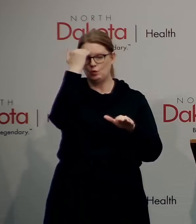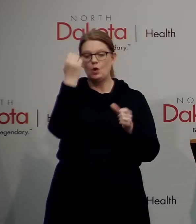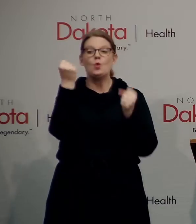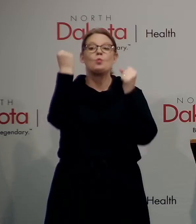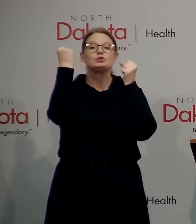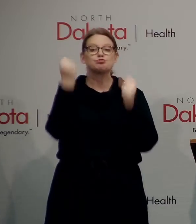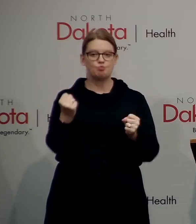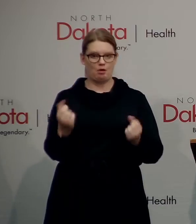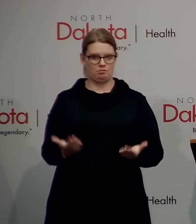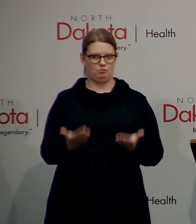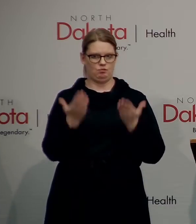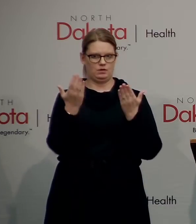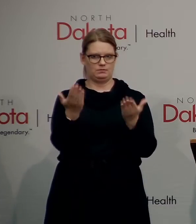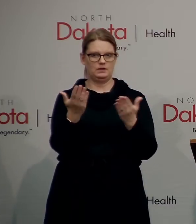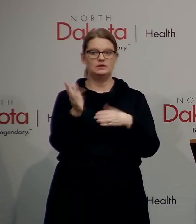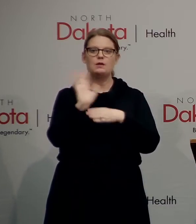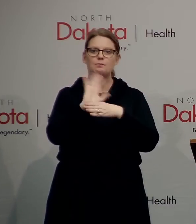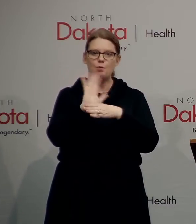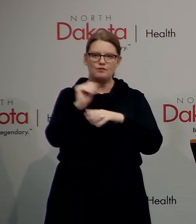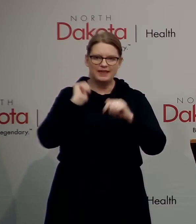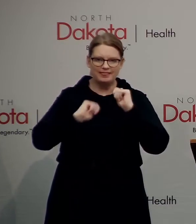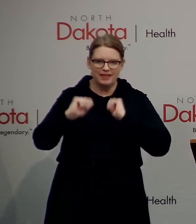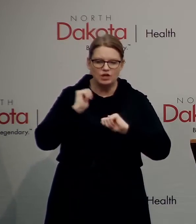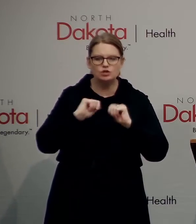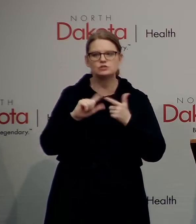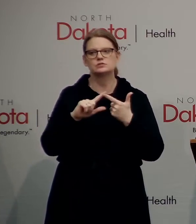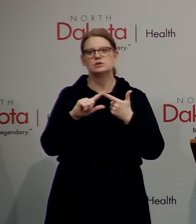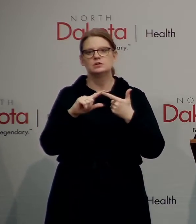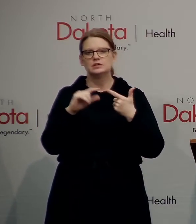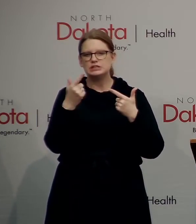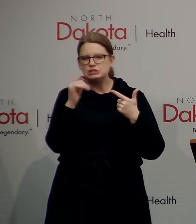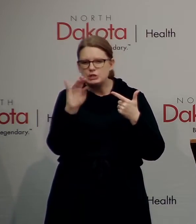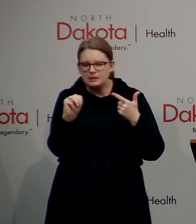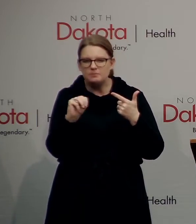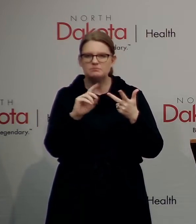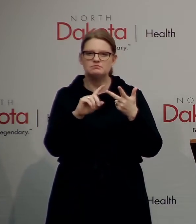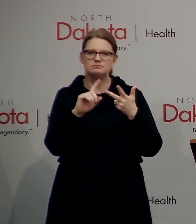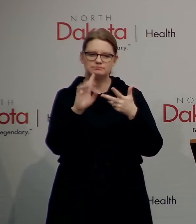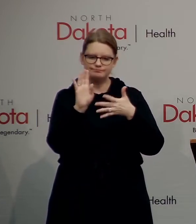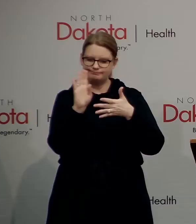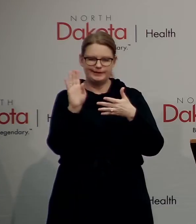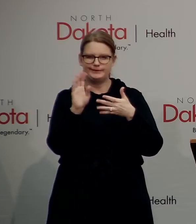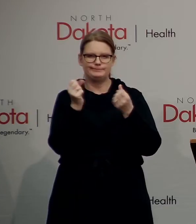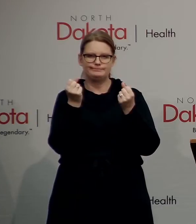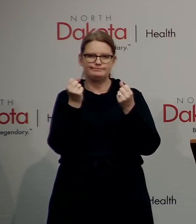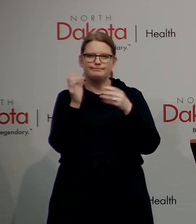strongly recommending that movie theaters, gyms, other similar types of business where the public